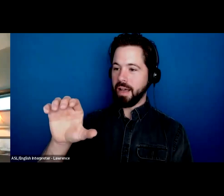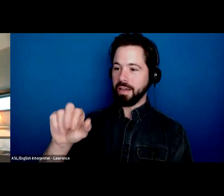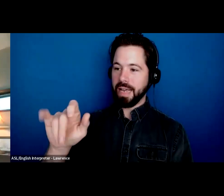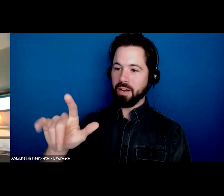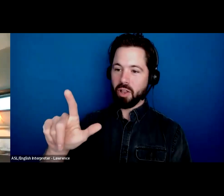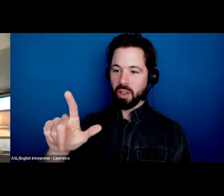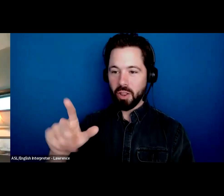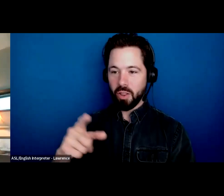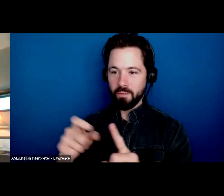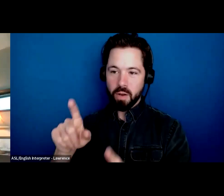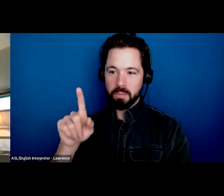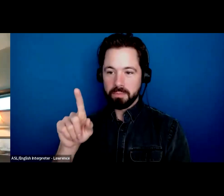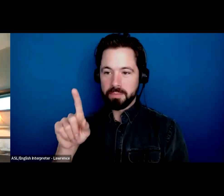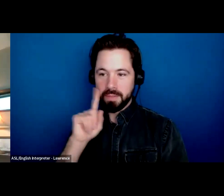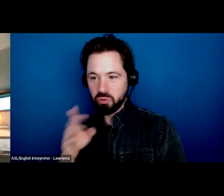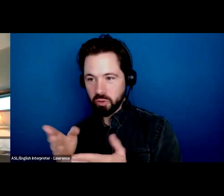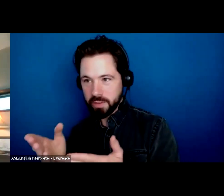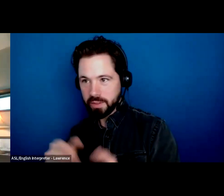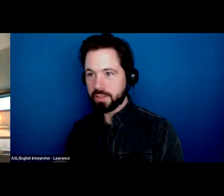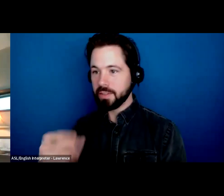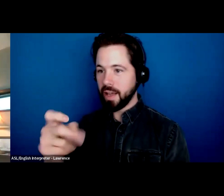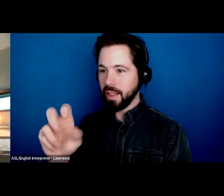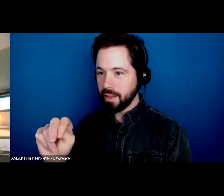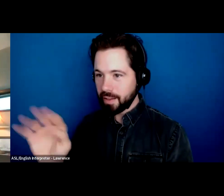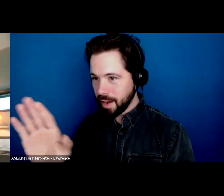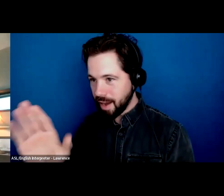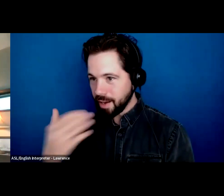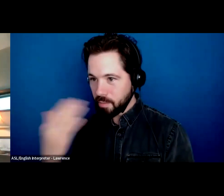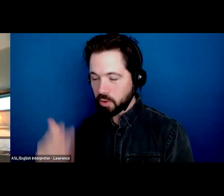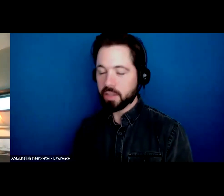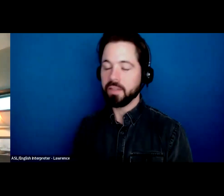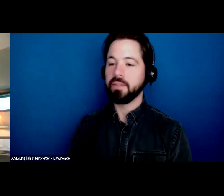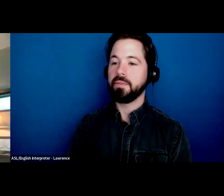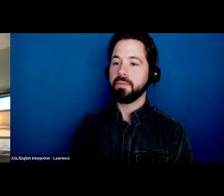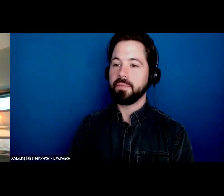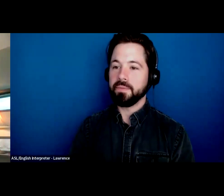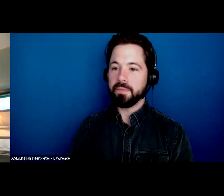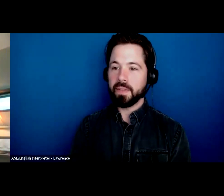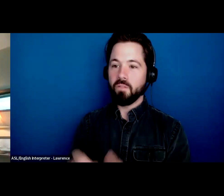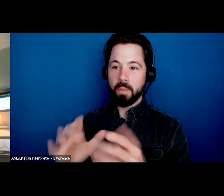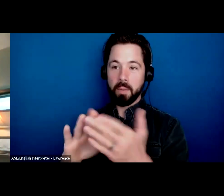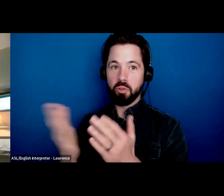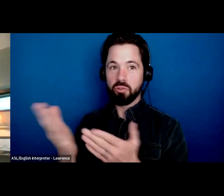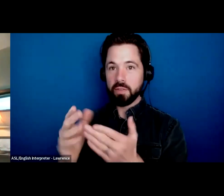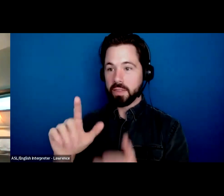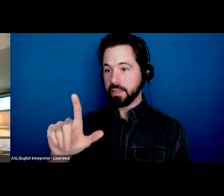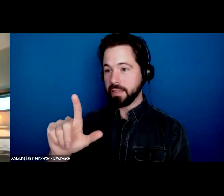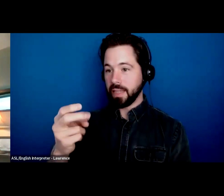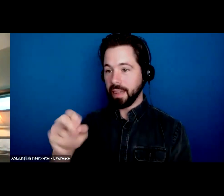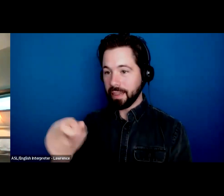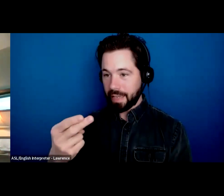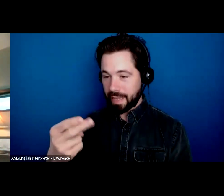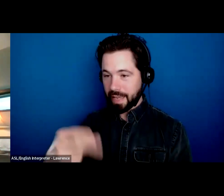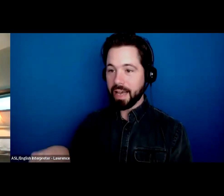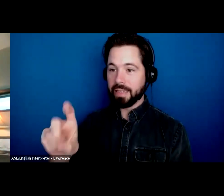Services unit. We have our manager, Helen. Good morning, Helen, as well. We also have from Community Services, Leah and